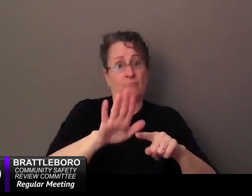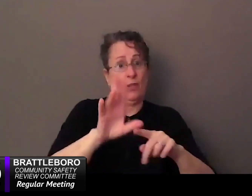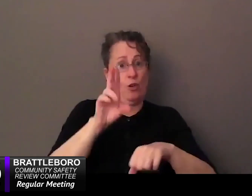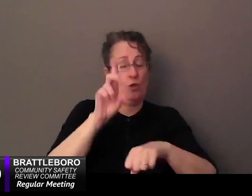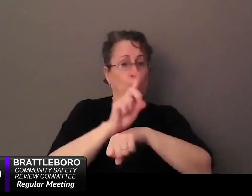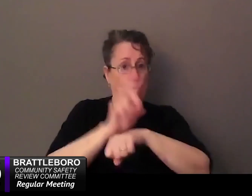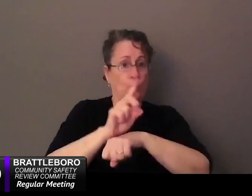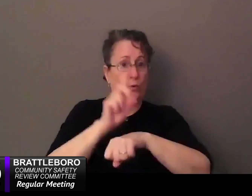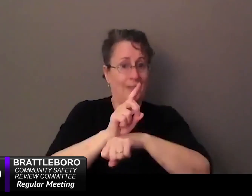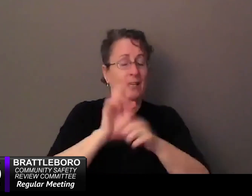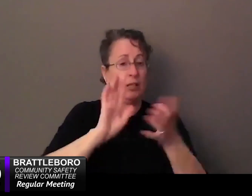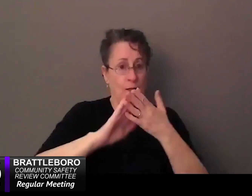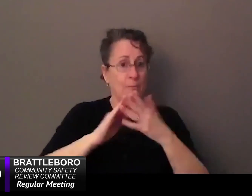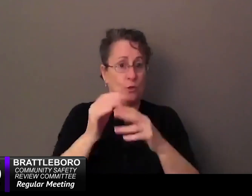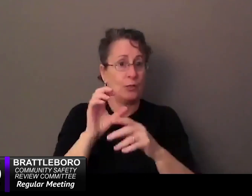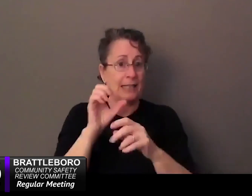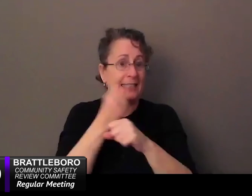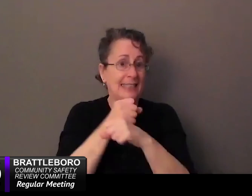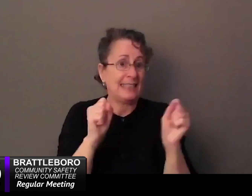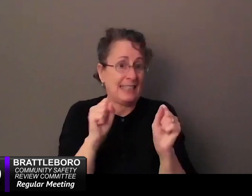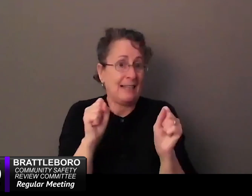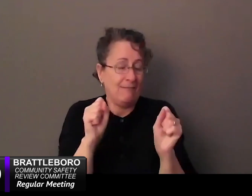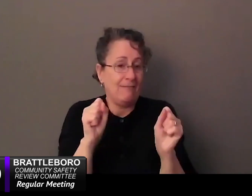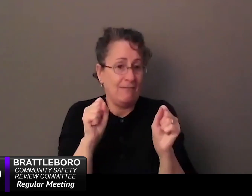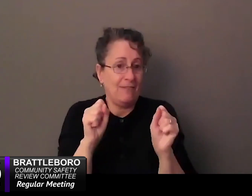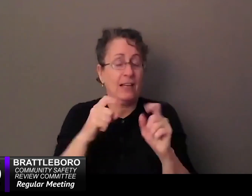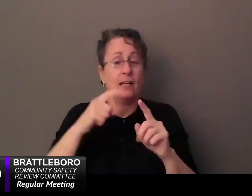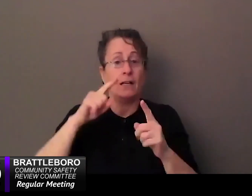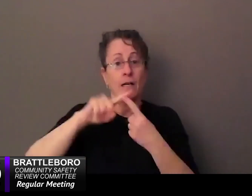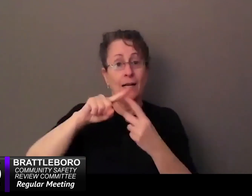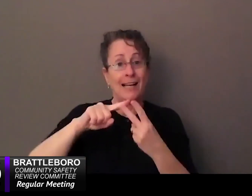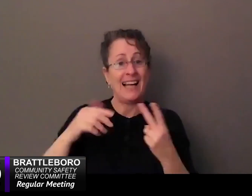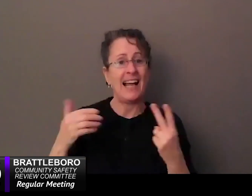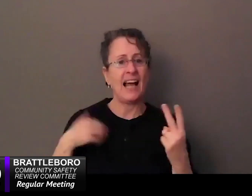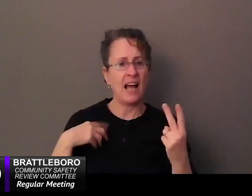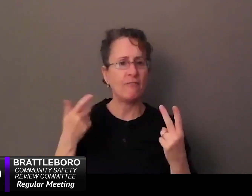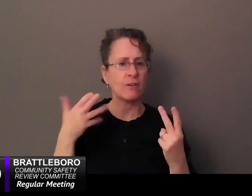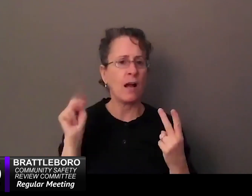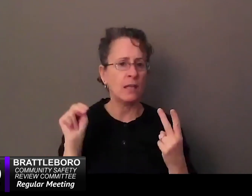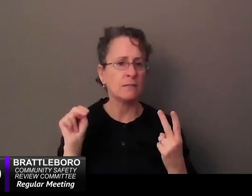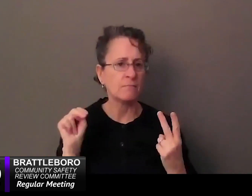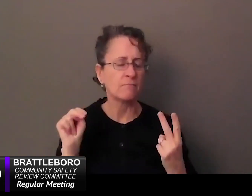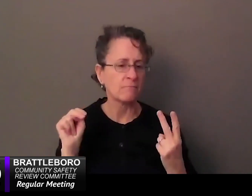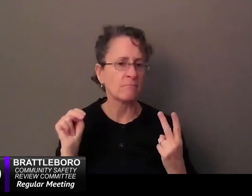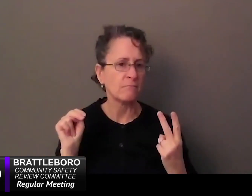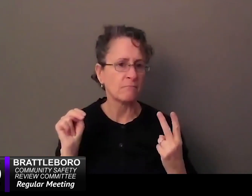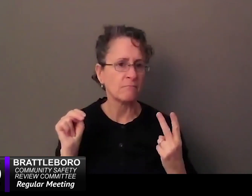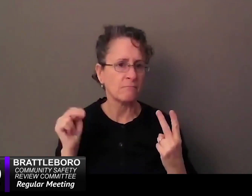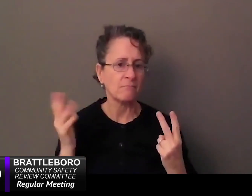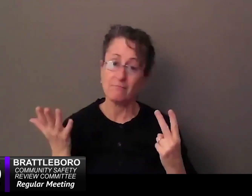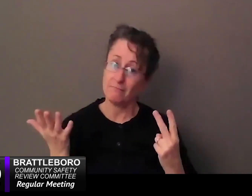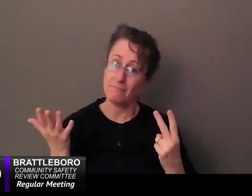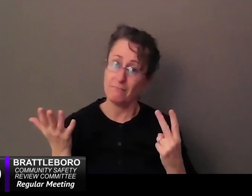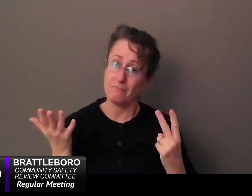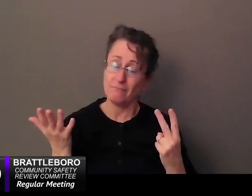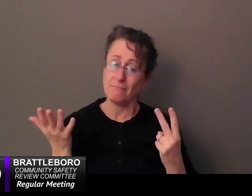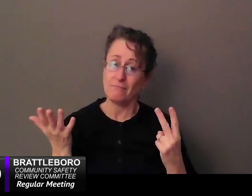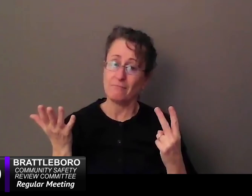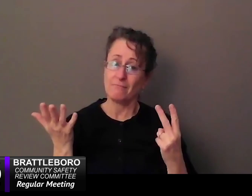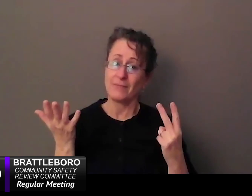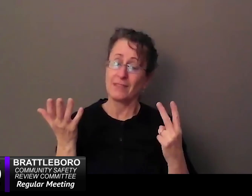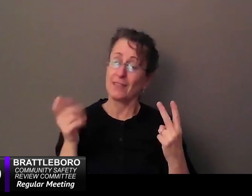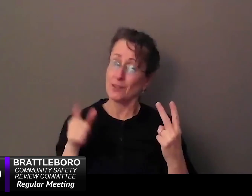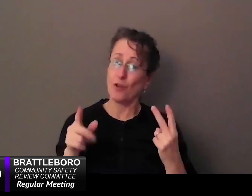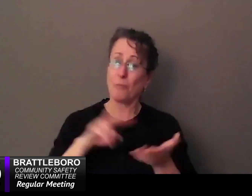community safety imperative, and also are armed, and so have a high potential to